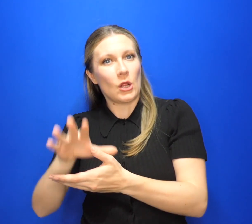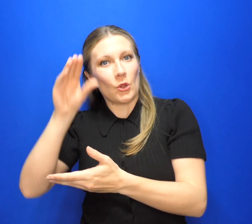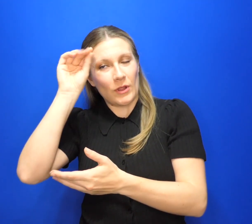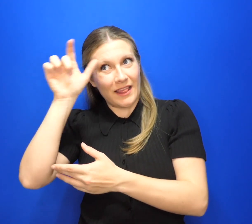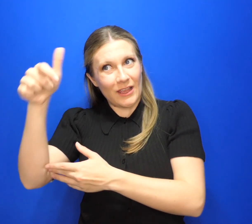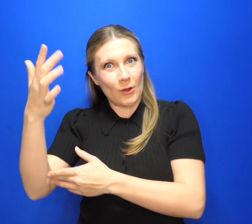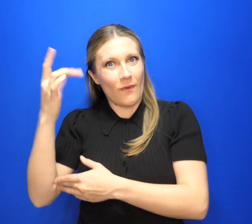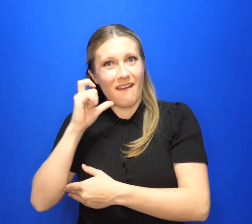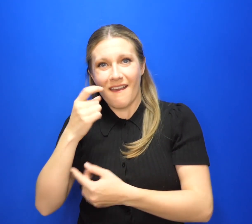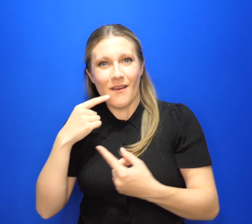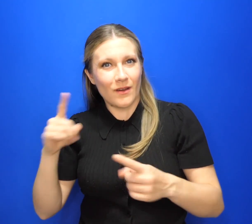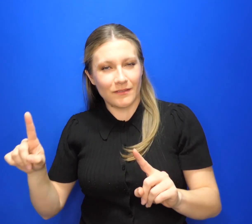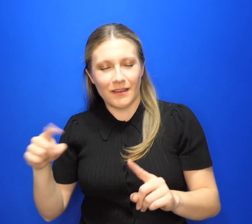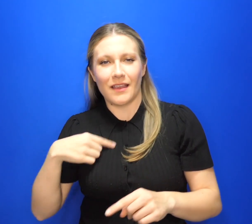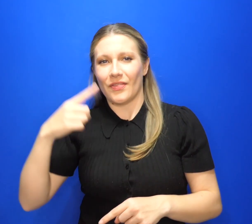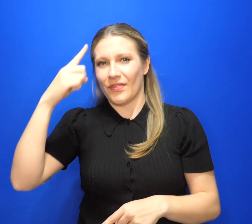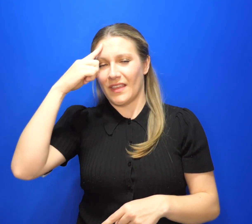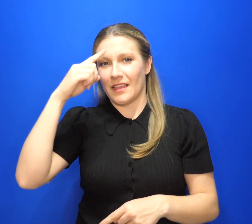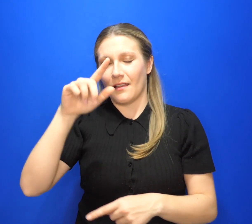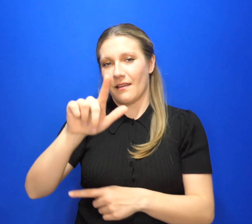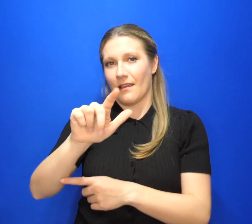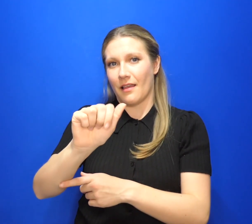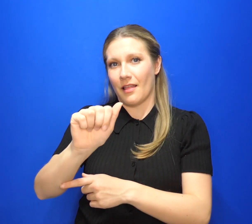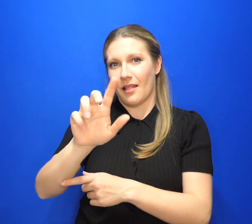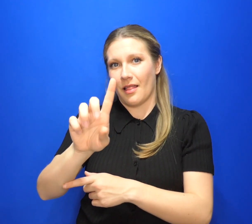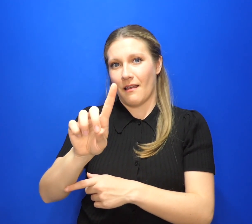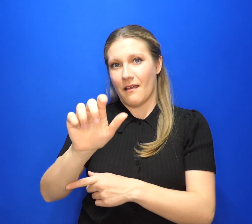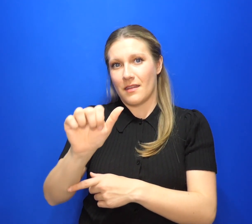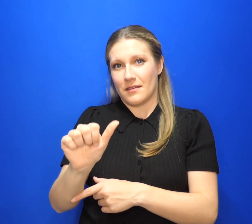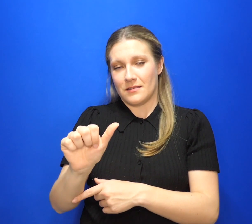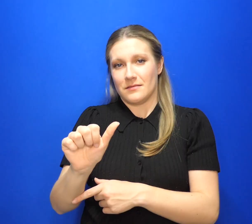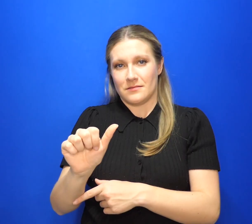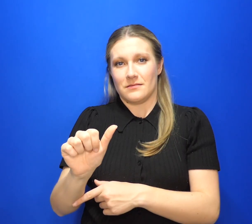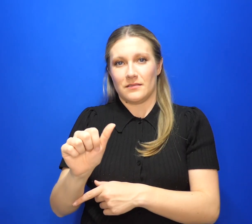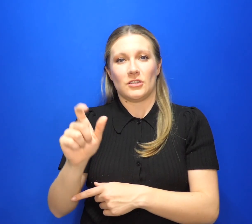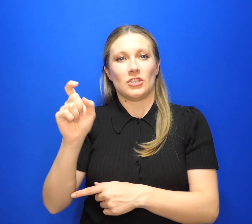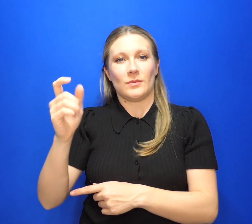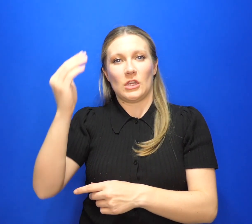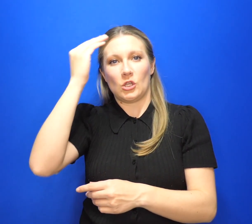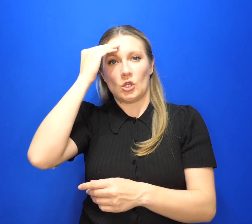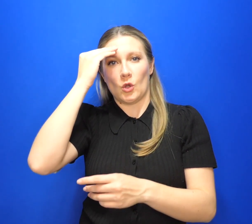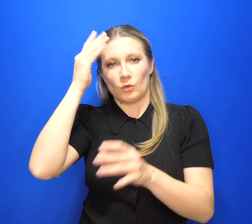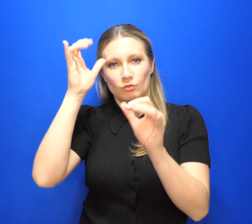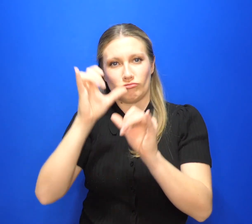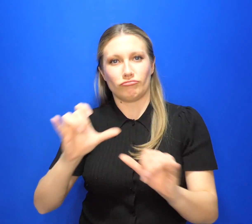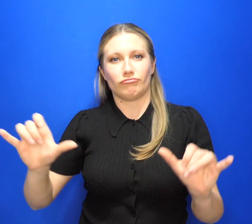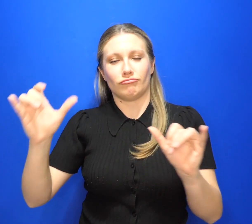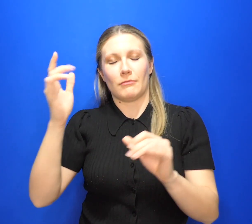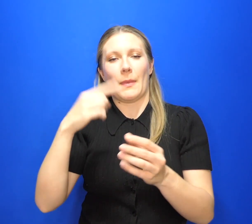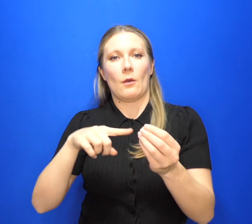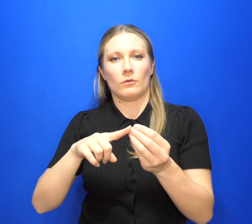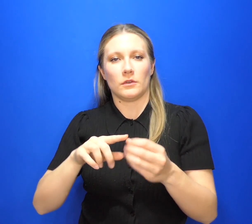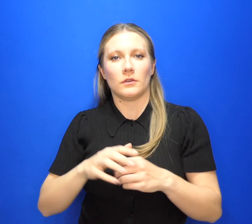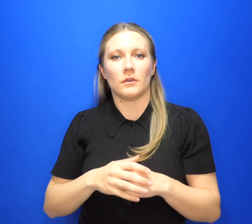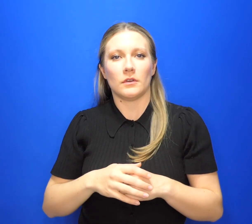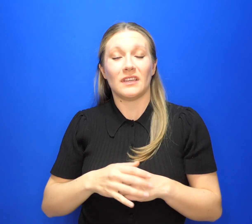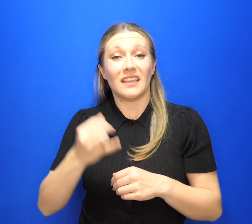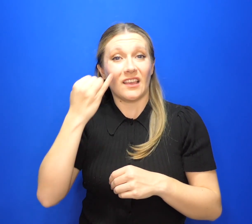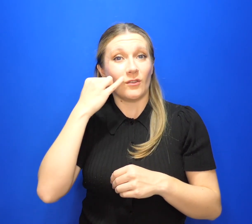worked. I think a lot of should be more widely known about. So if you're diagnosed as an adult, I